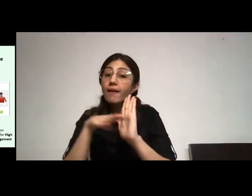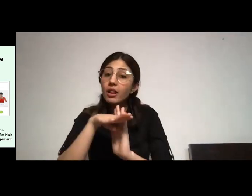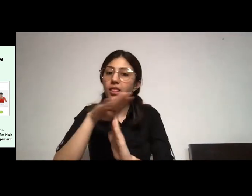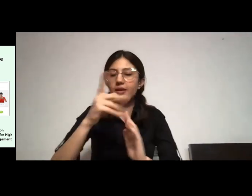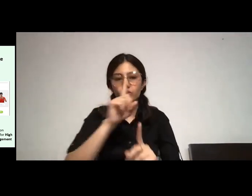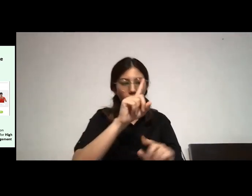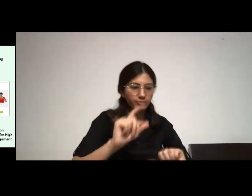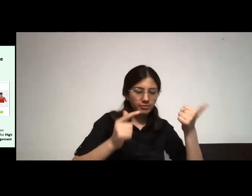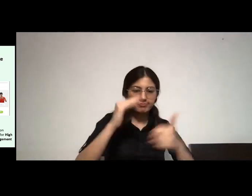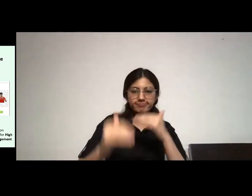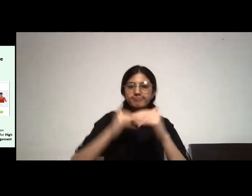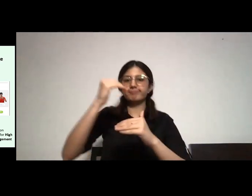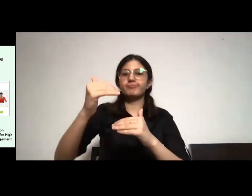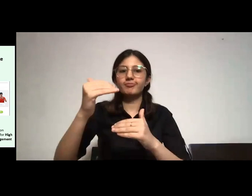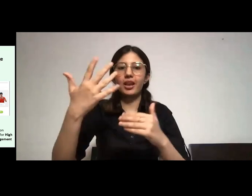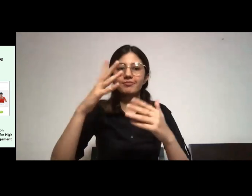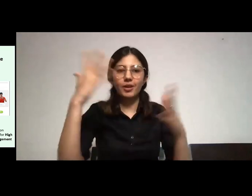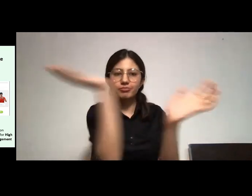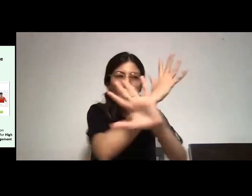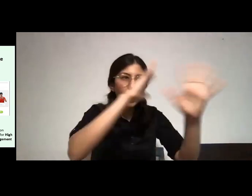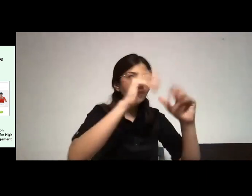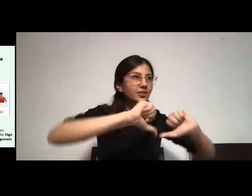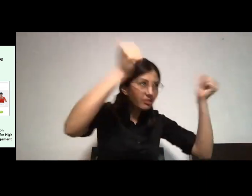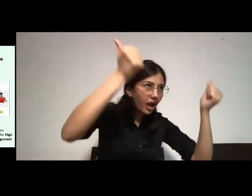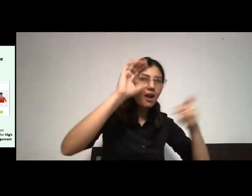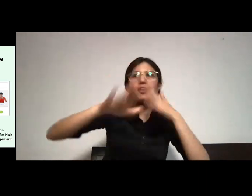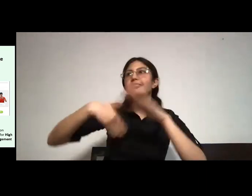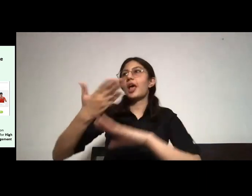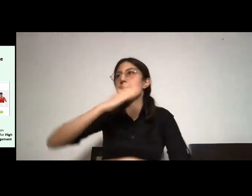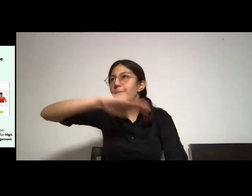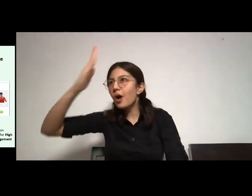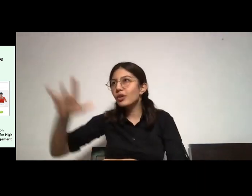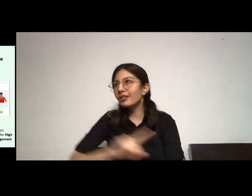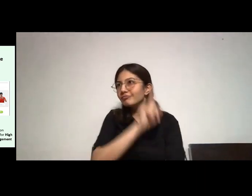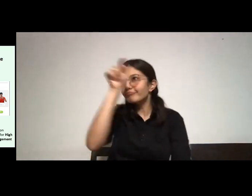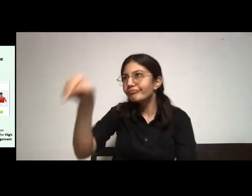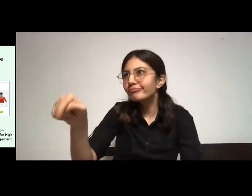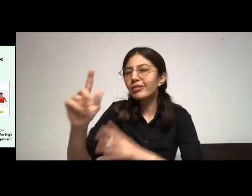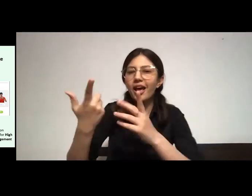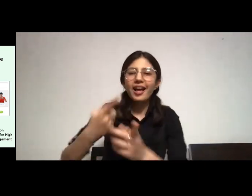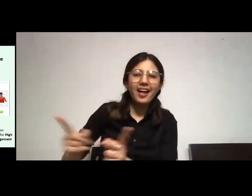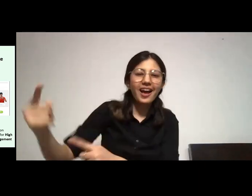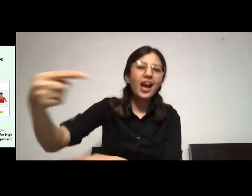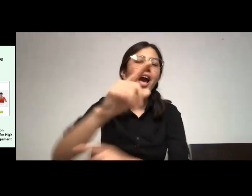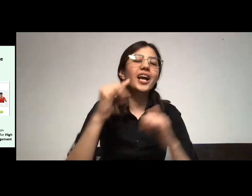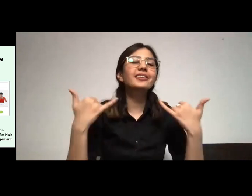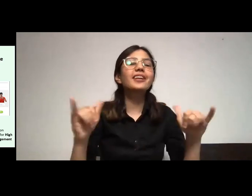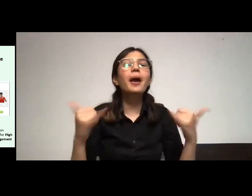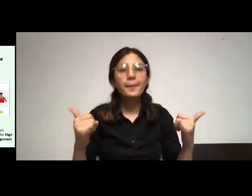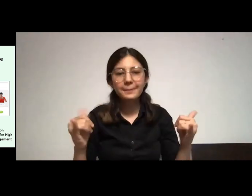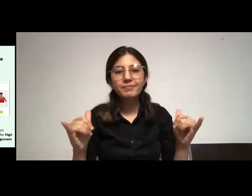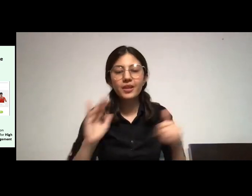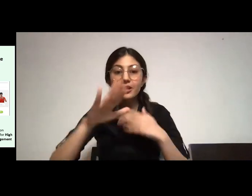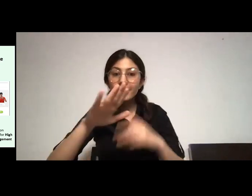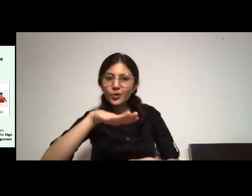the windmill to the mountain, to the hut, and to the bridge, and so on. And on the right, you see